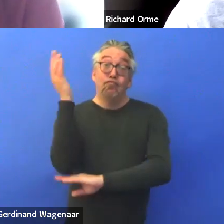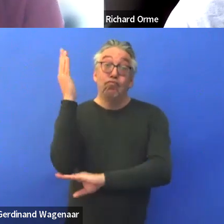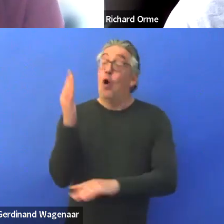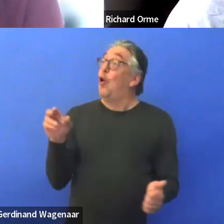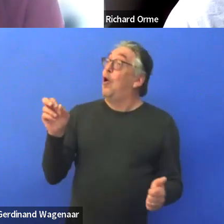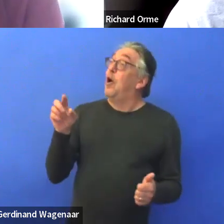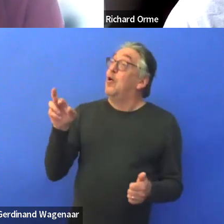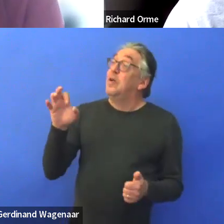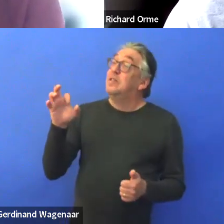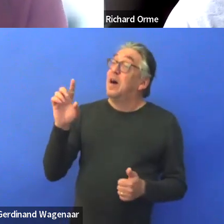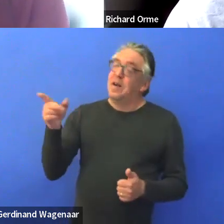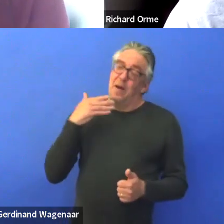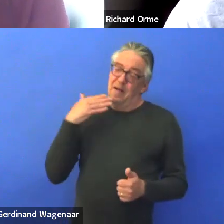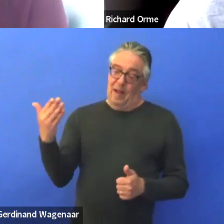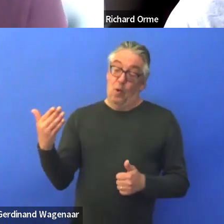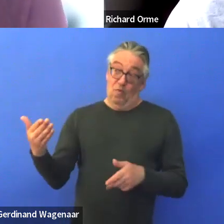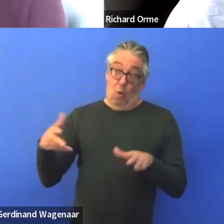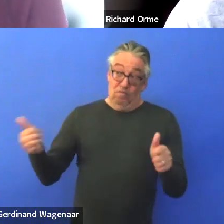thanks for having this training with us.